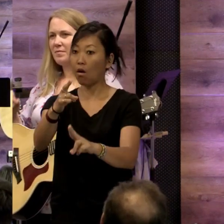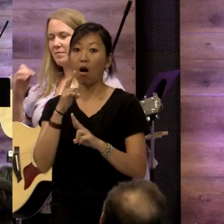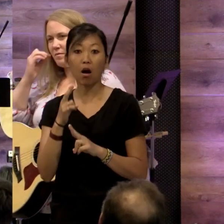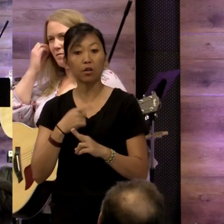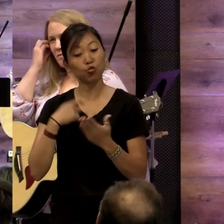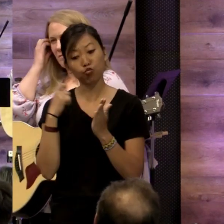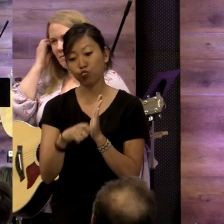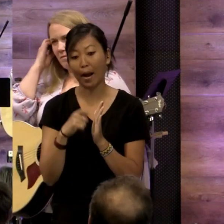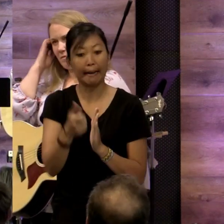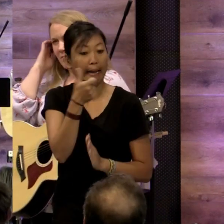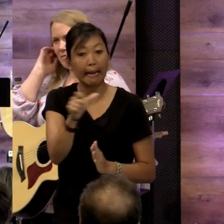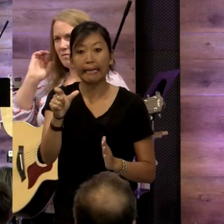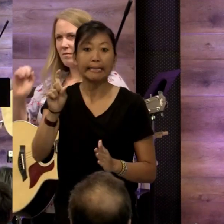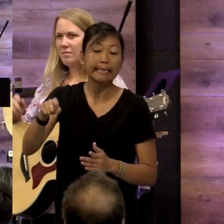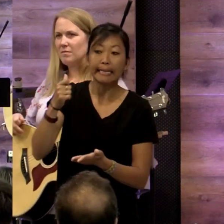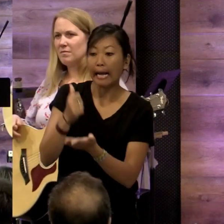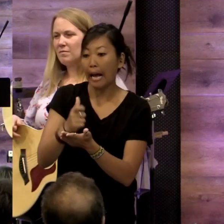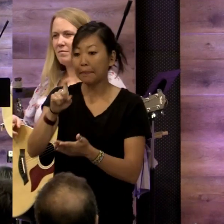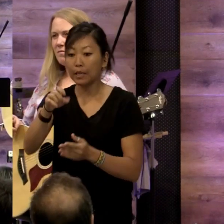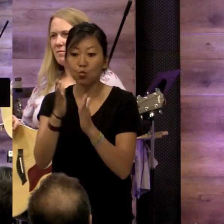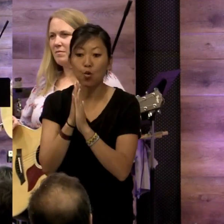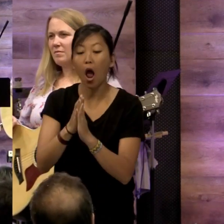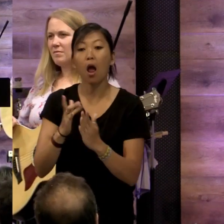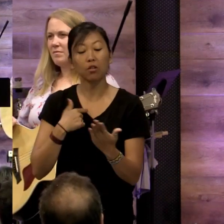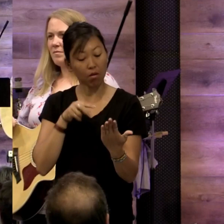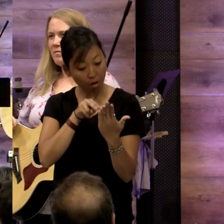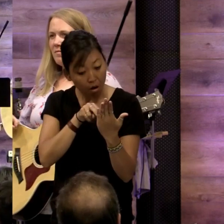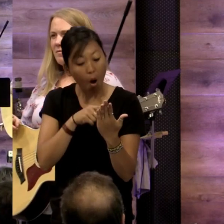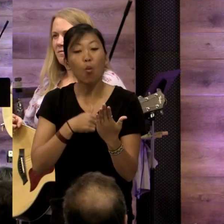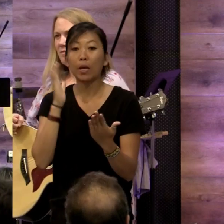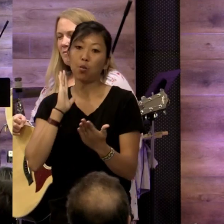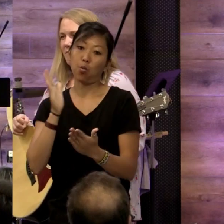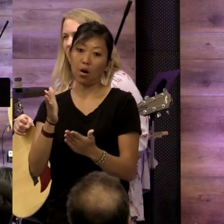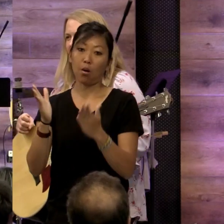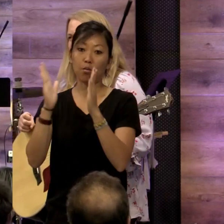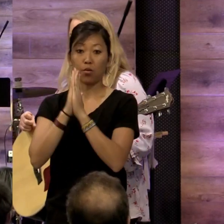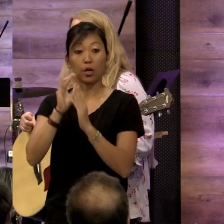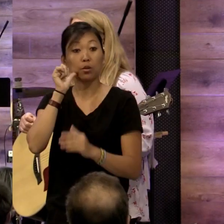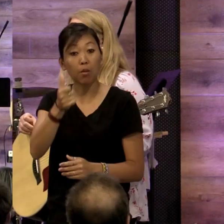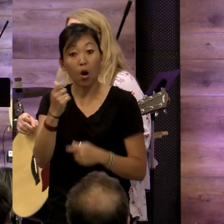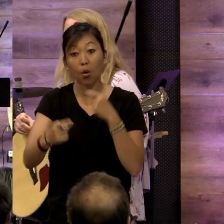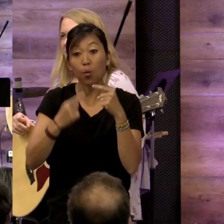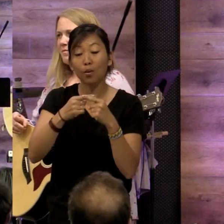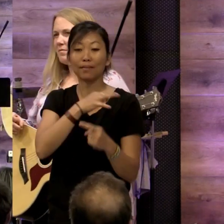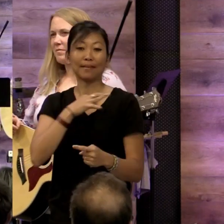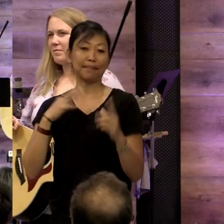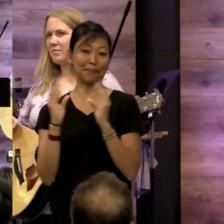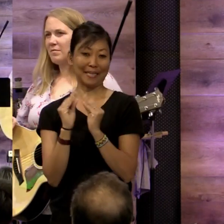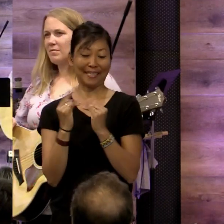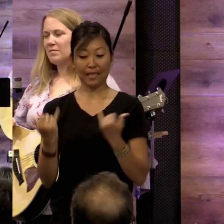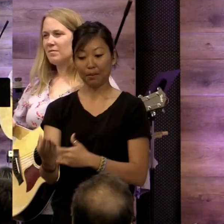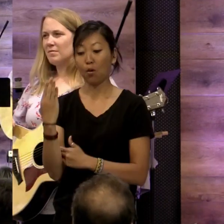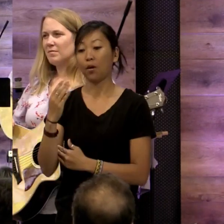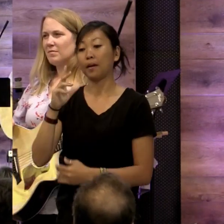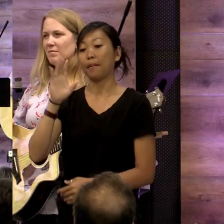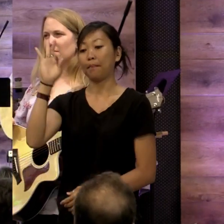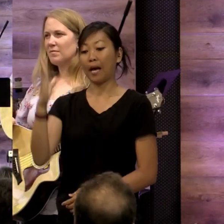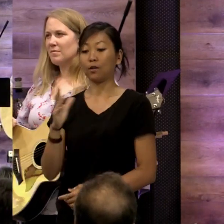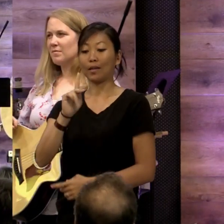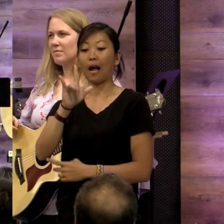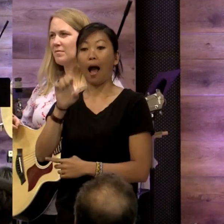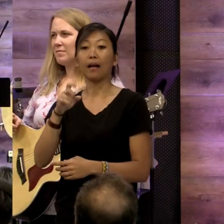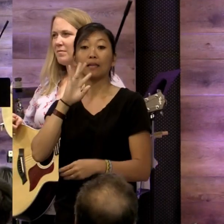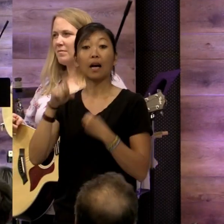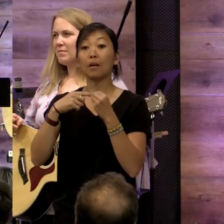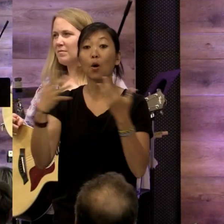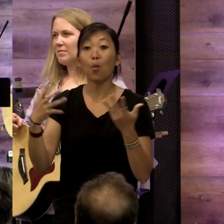for anything. So if you fill that out, we'll pray for you tomorrow in our staff meeting. This morning, Pastor Kyle is continuing our series on the life